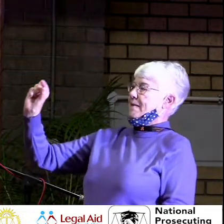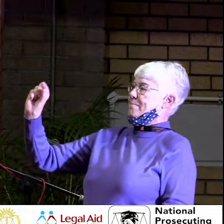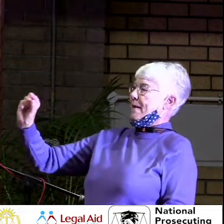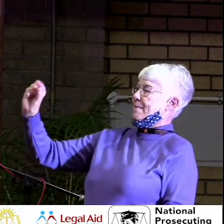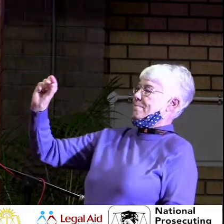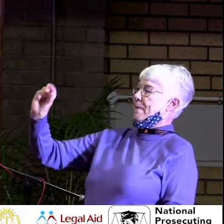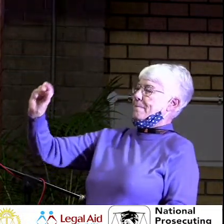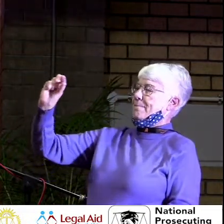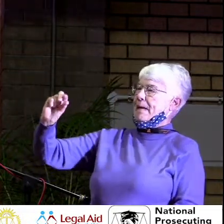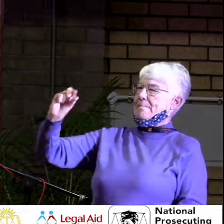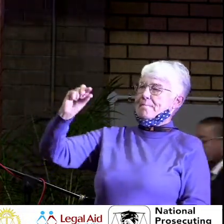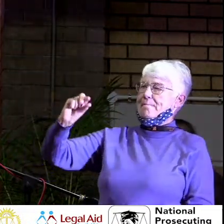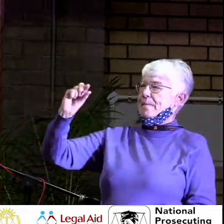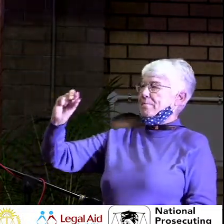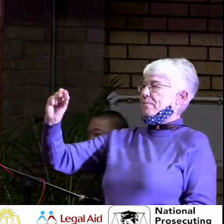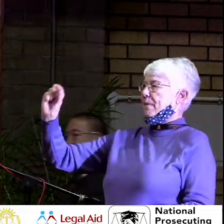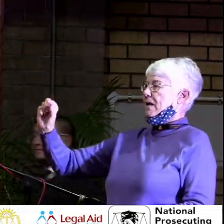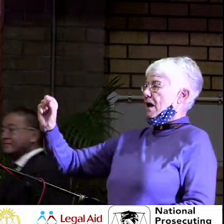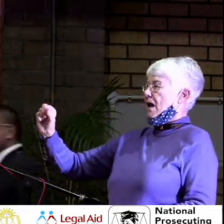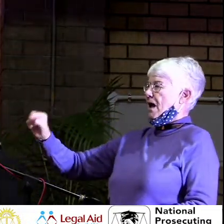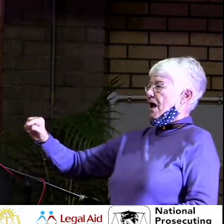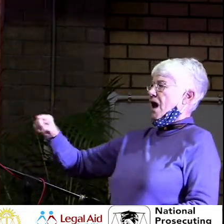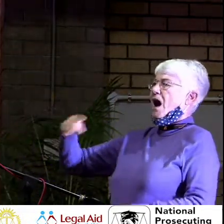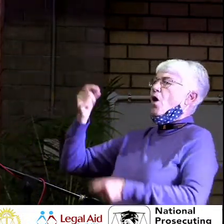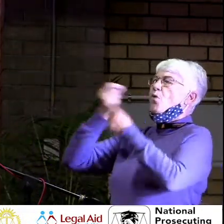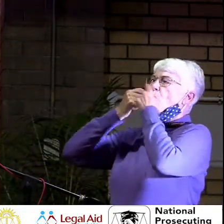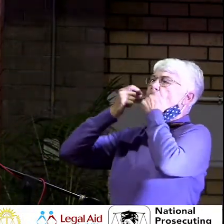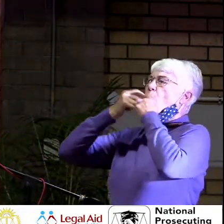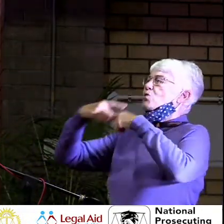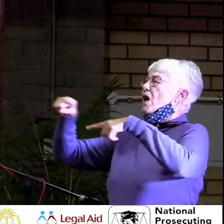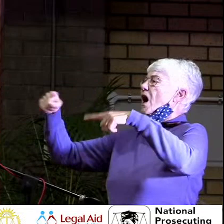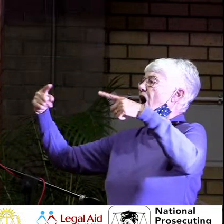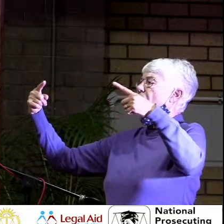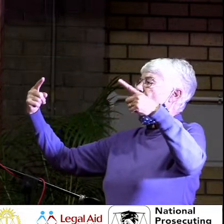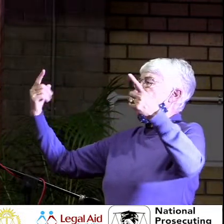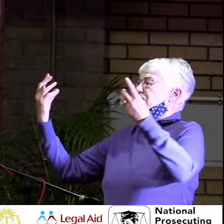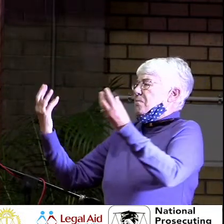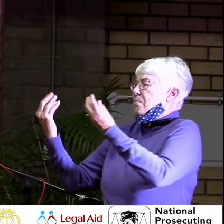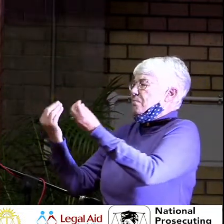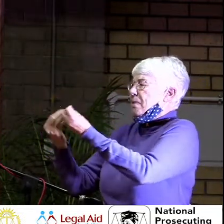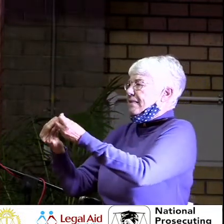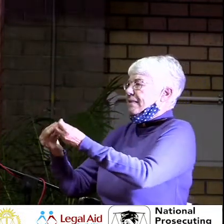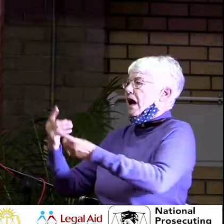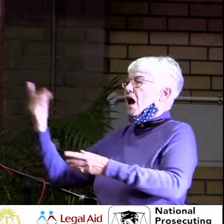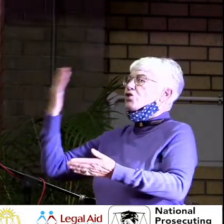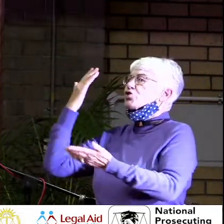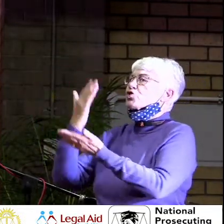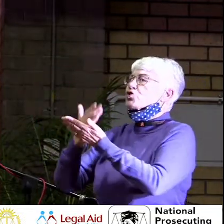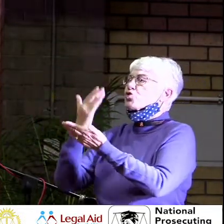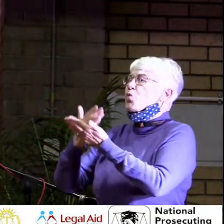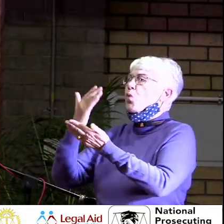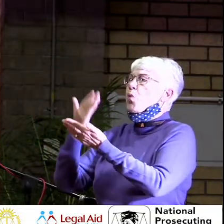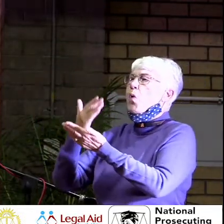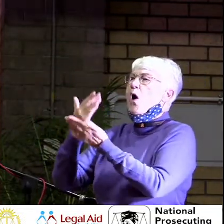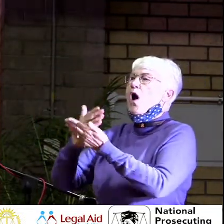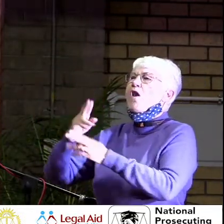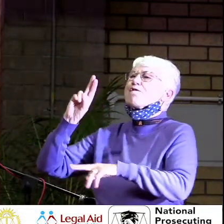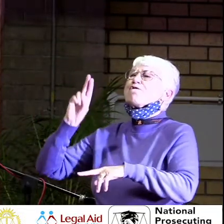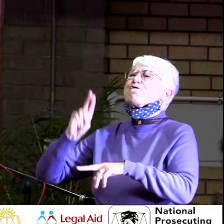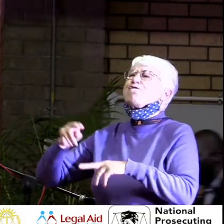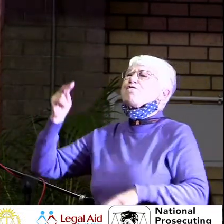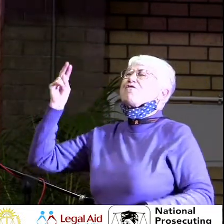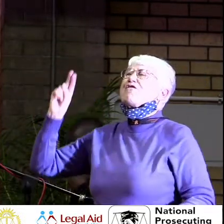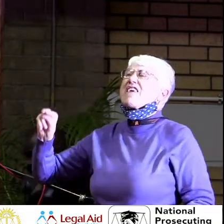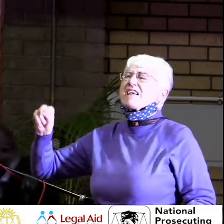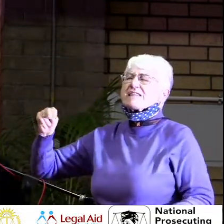stationery gaan op, die school fees gaan op, maar hy betaal R300 'n maand vir die kind. And if she